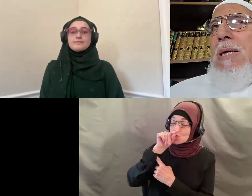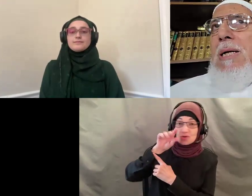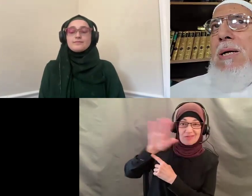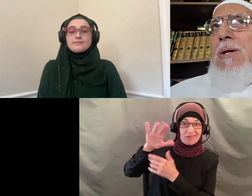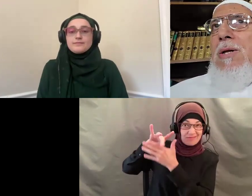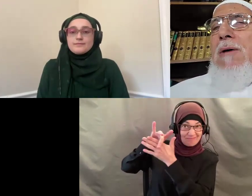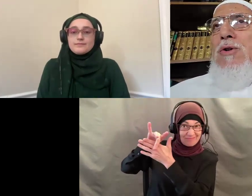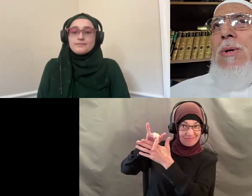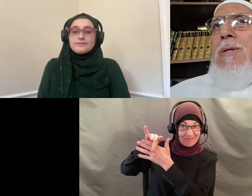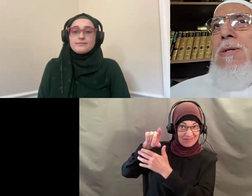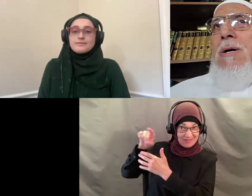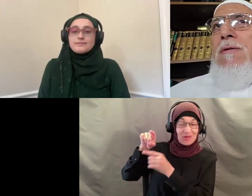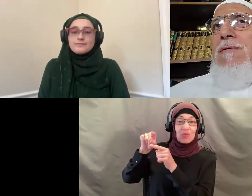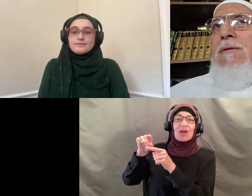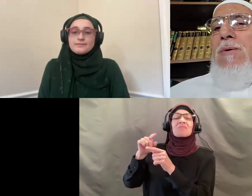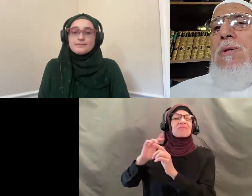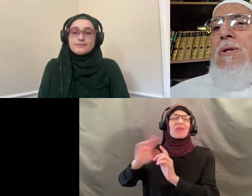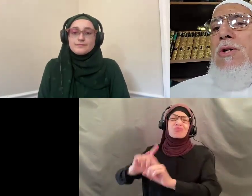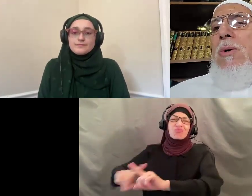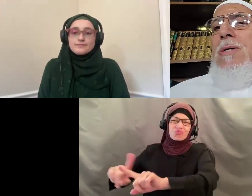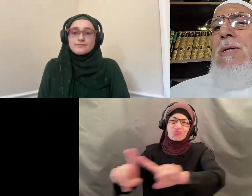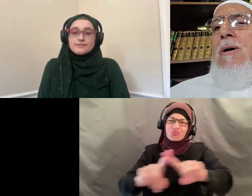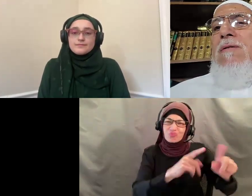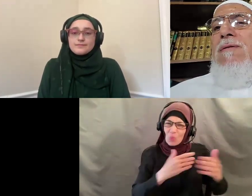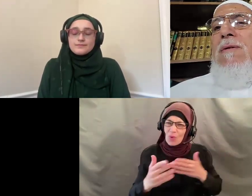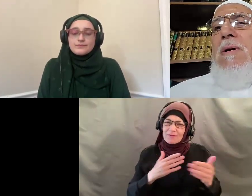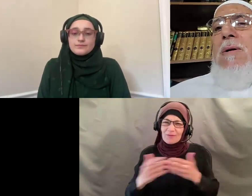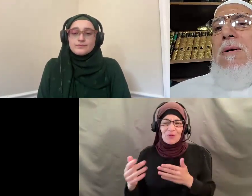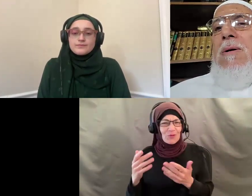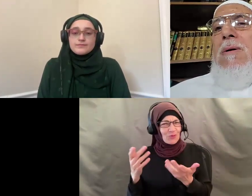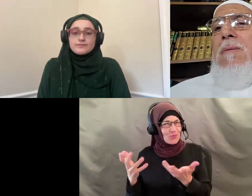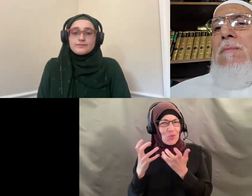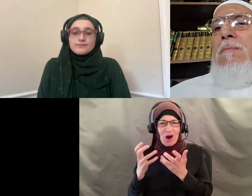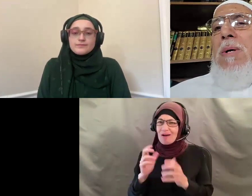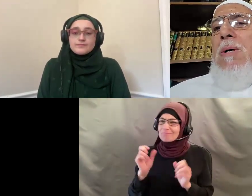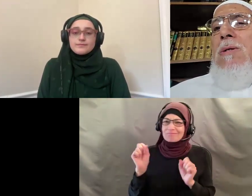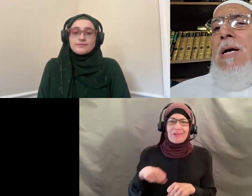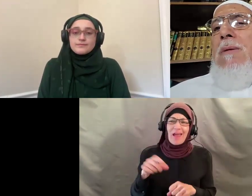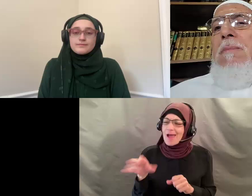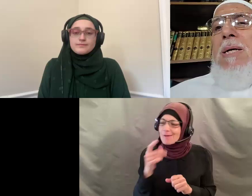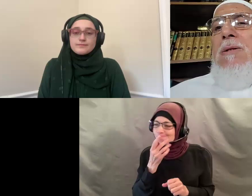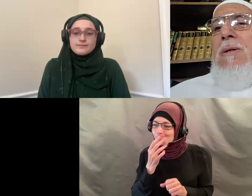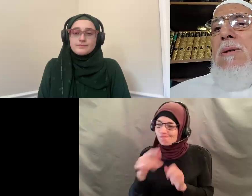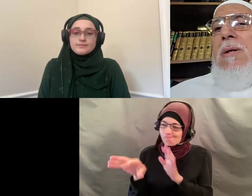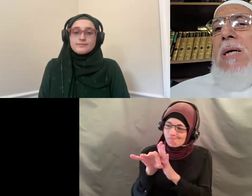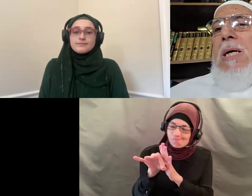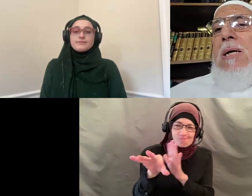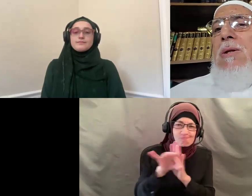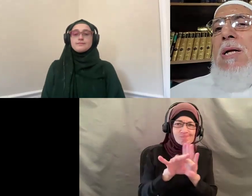So they have choices of fruits, choices of birds and